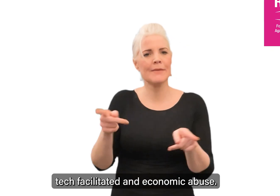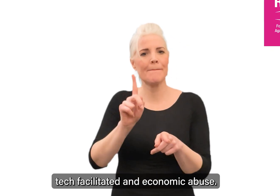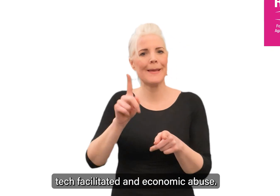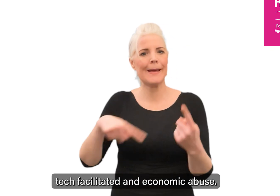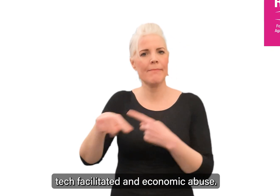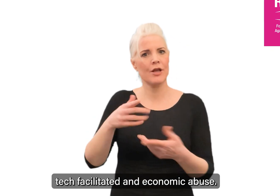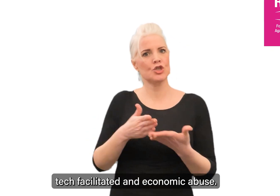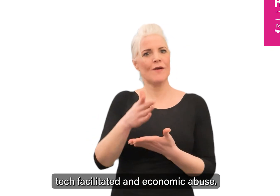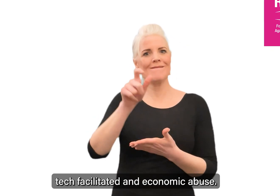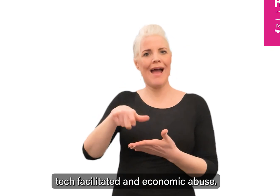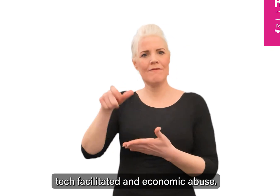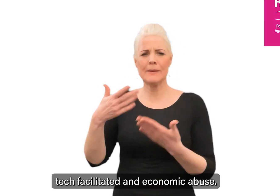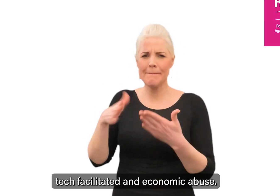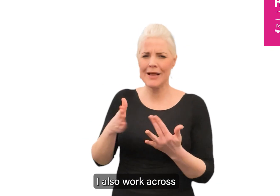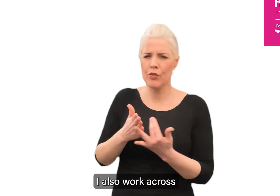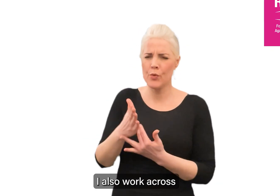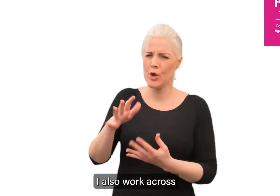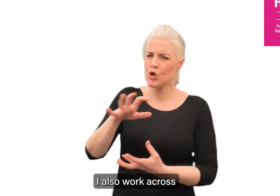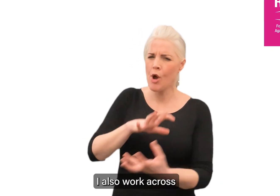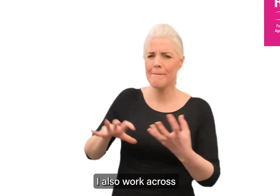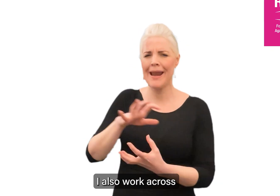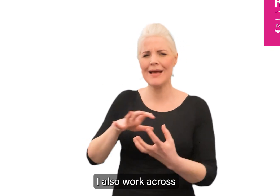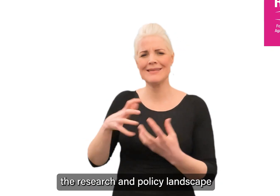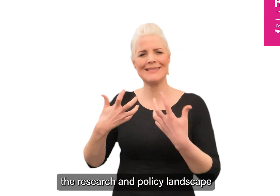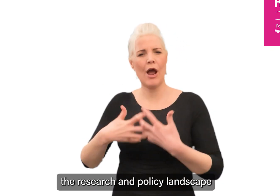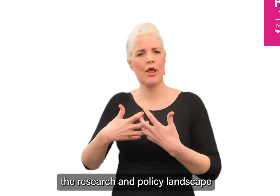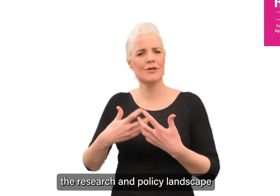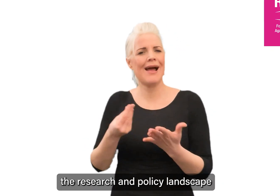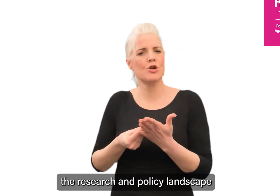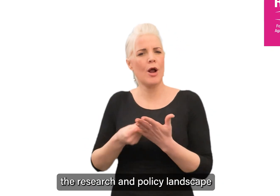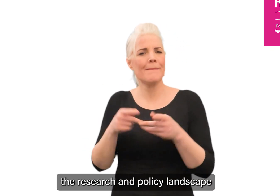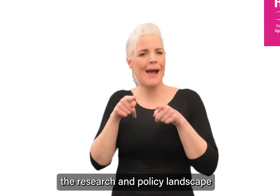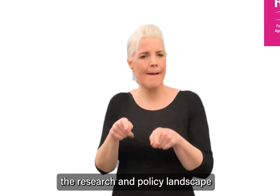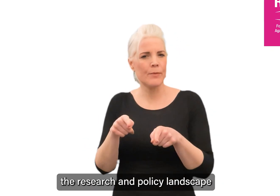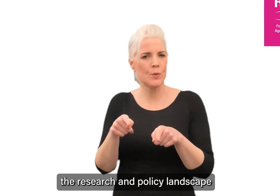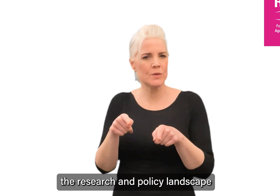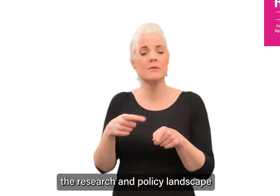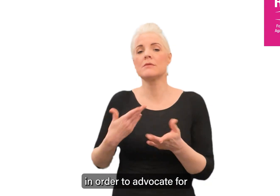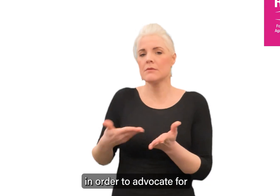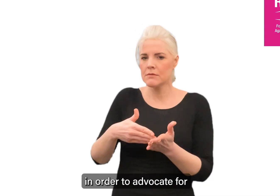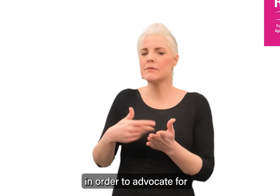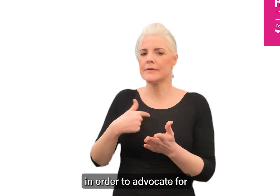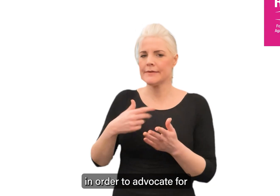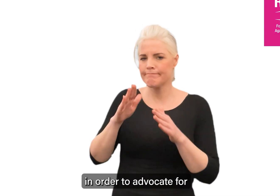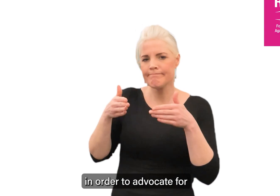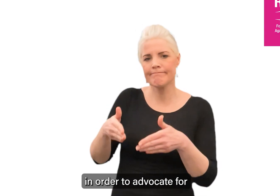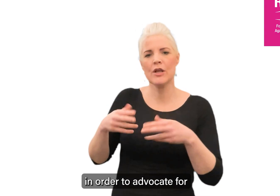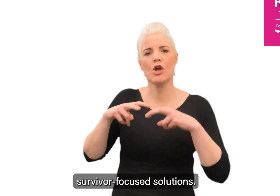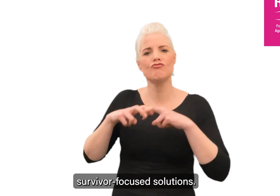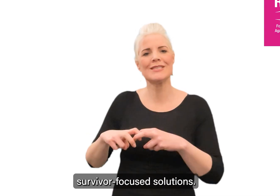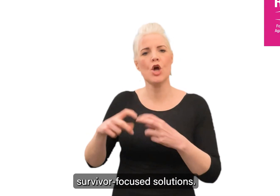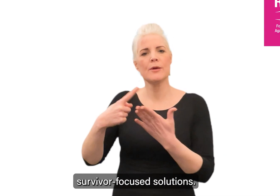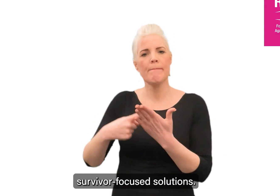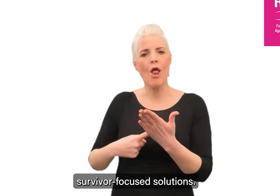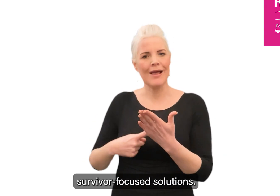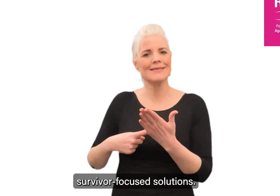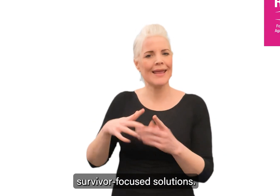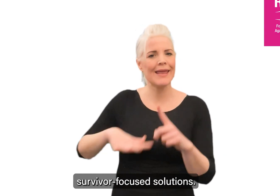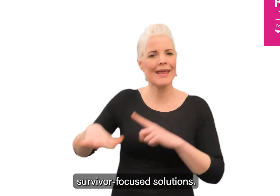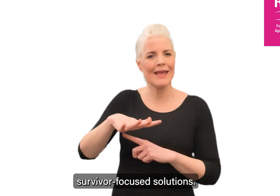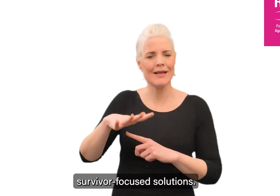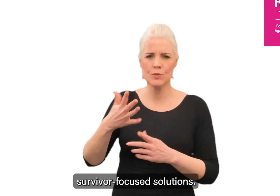and economic abuse. I also work across the research and policy landscape in order to advocate for